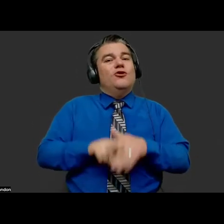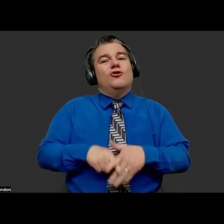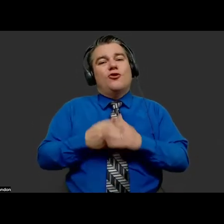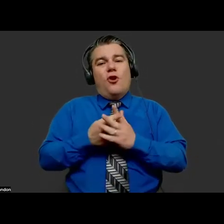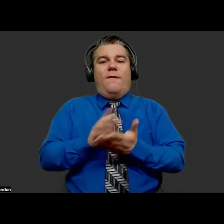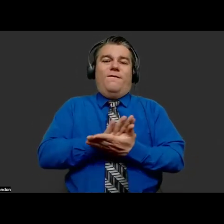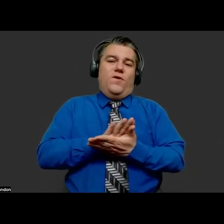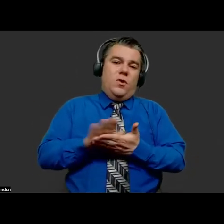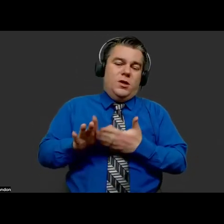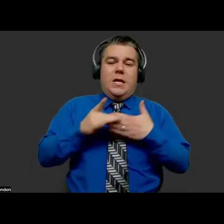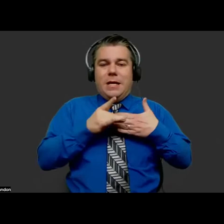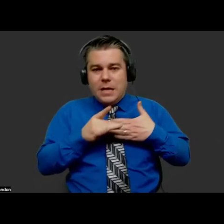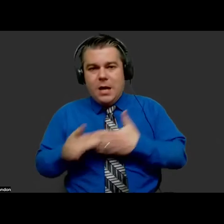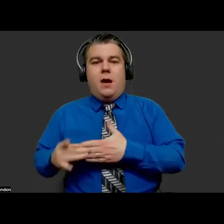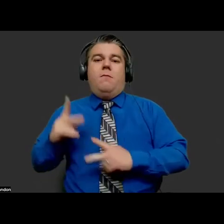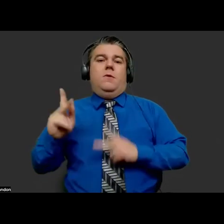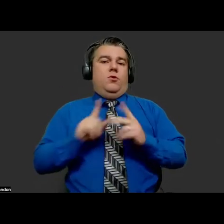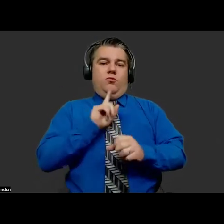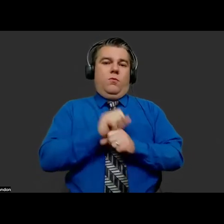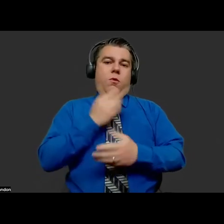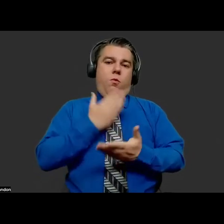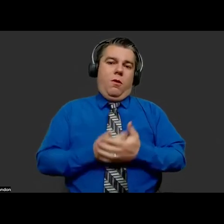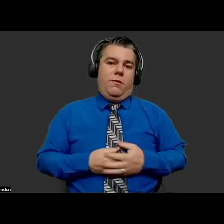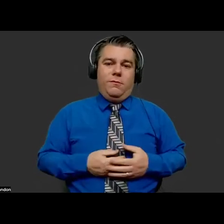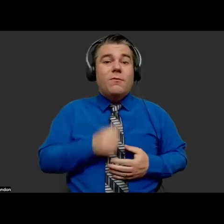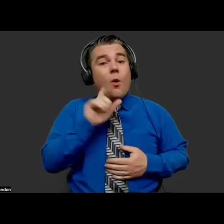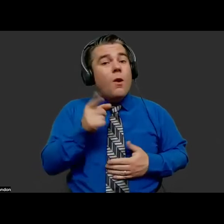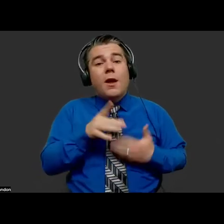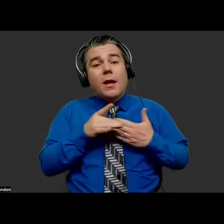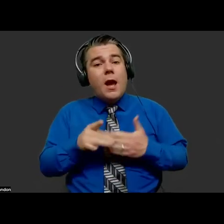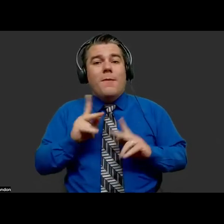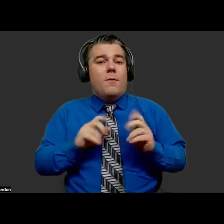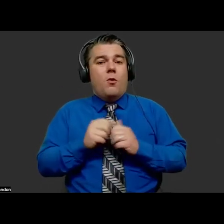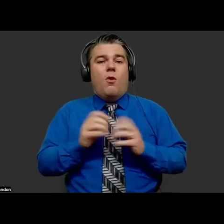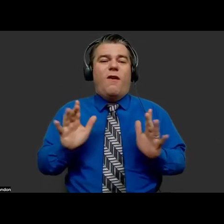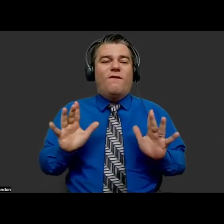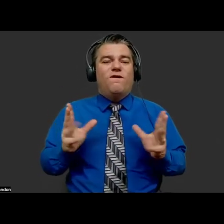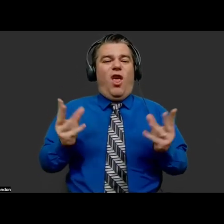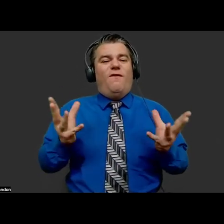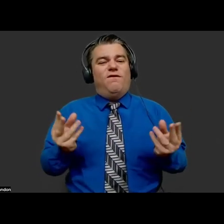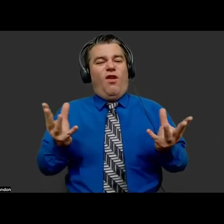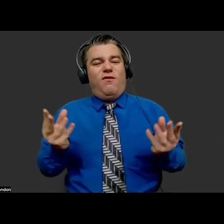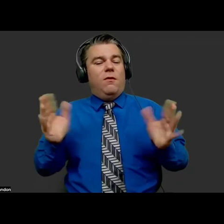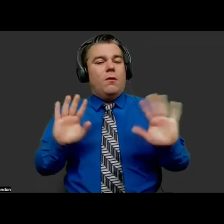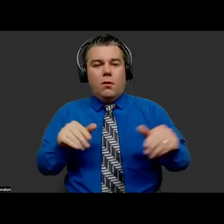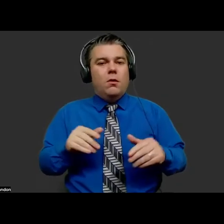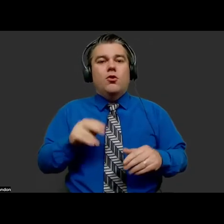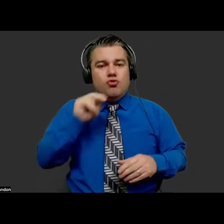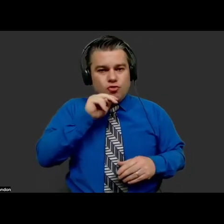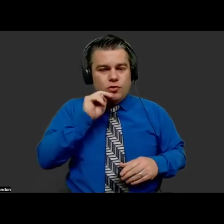actually guide people really well. And not just guide people with fluff, but this is from nutrition and